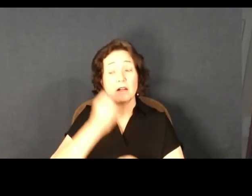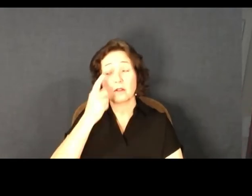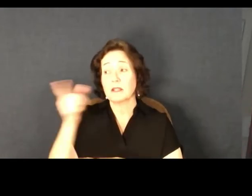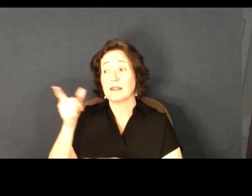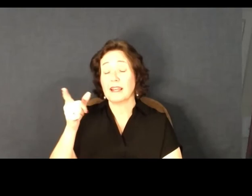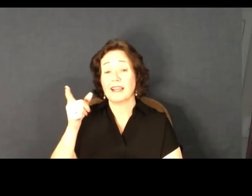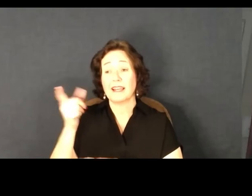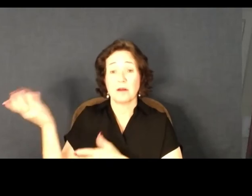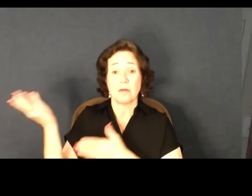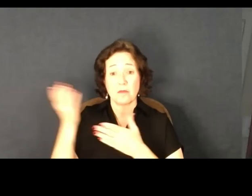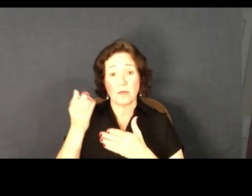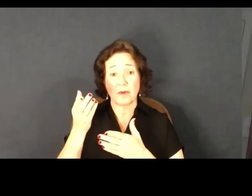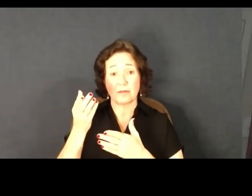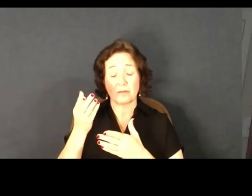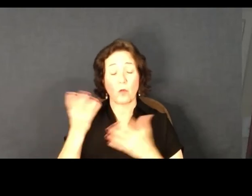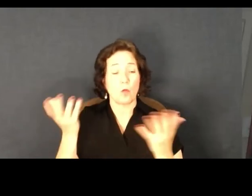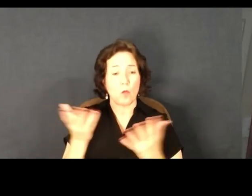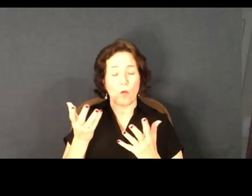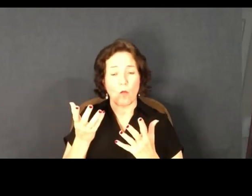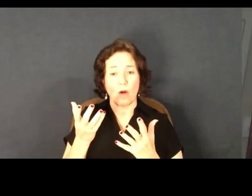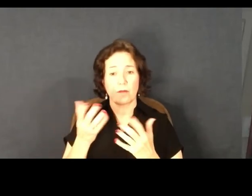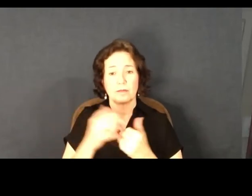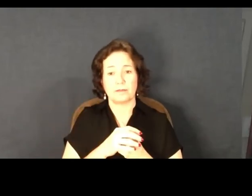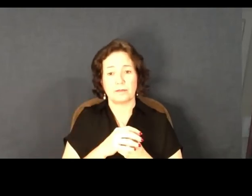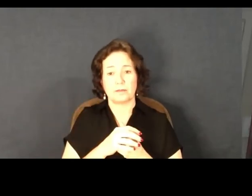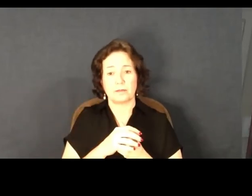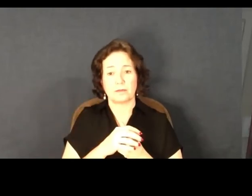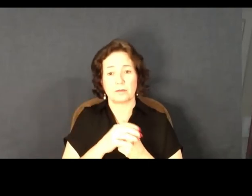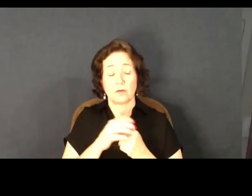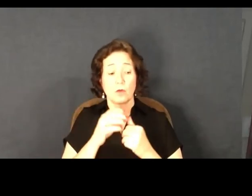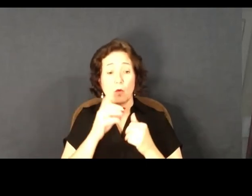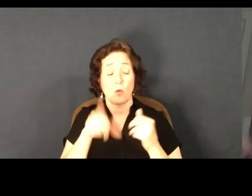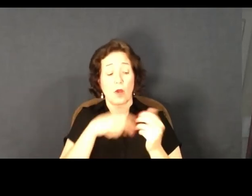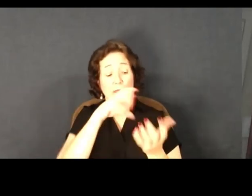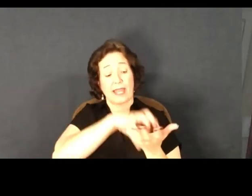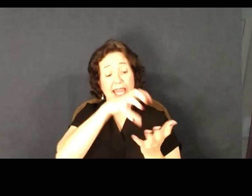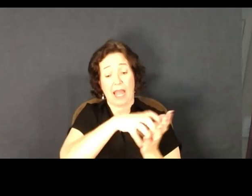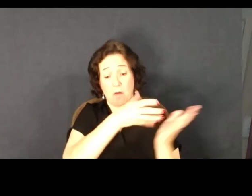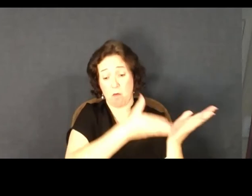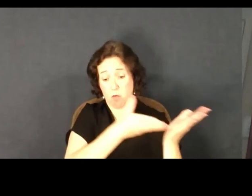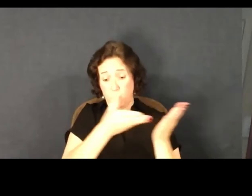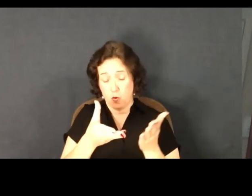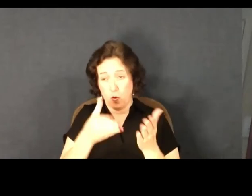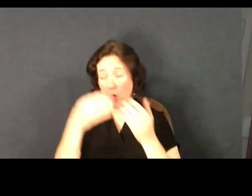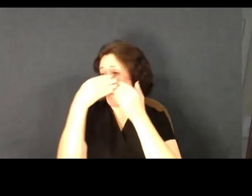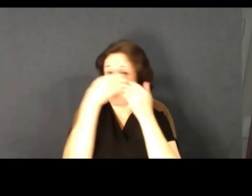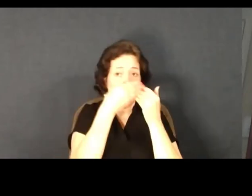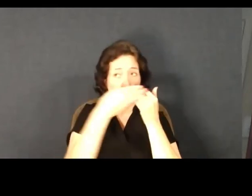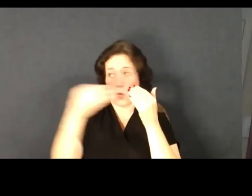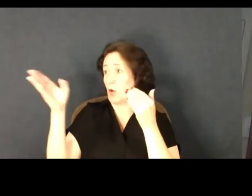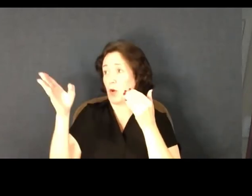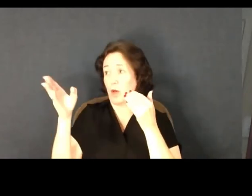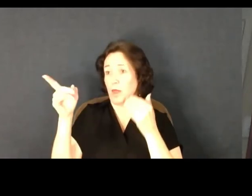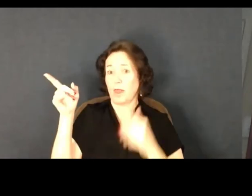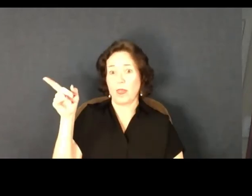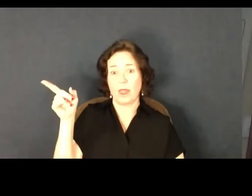brought his violin. And as soon as she brought out the cake, the door flew open,